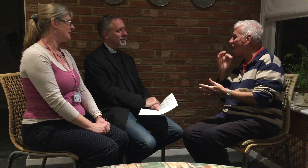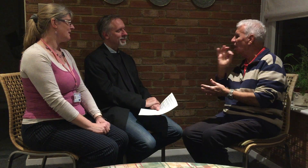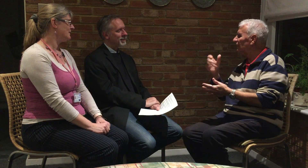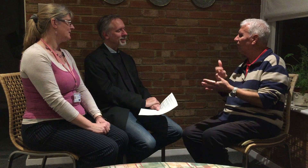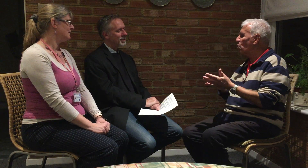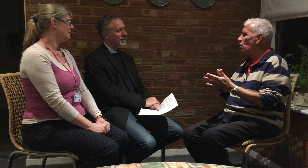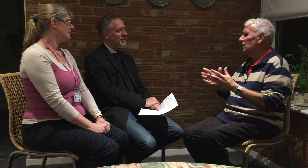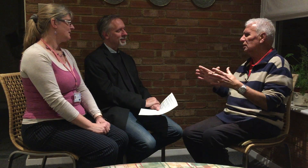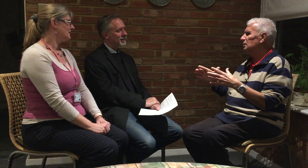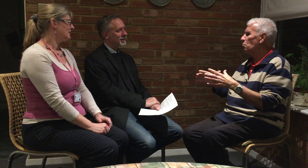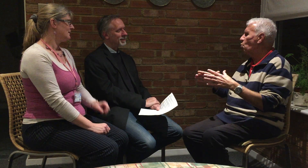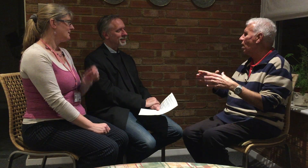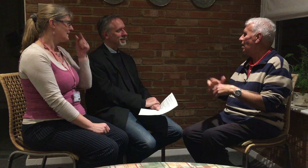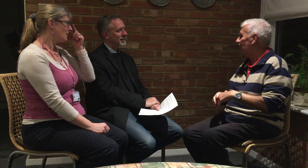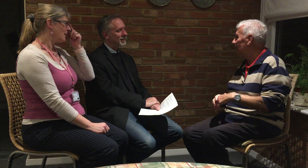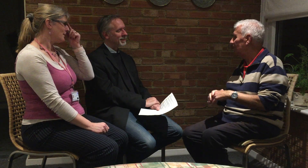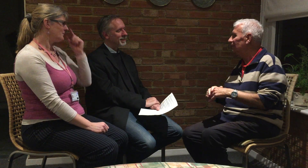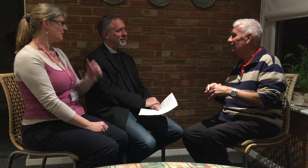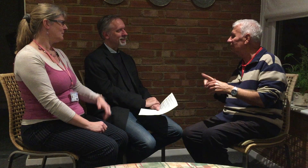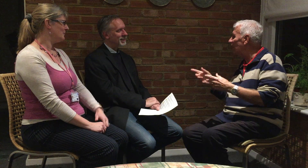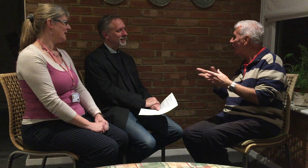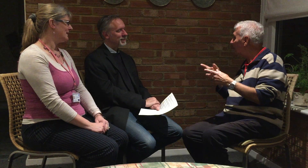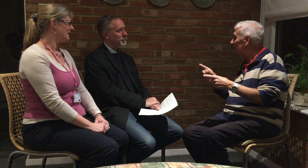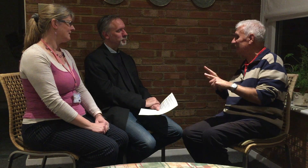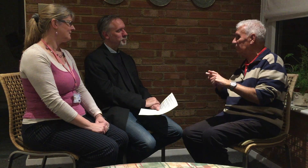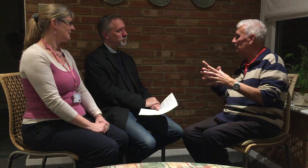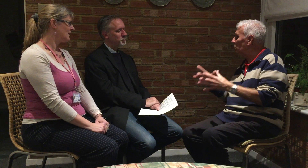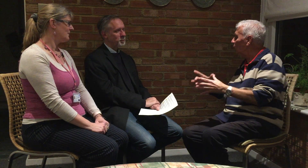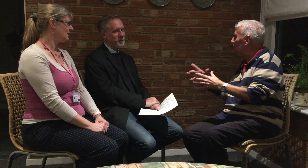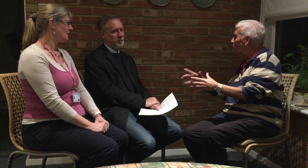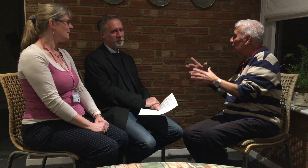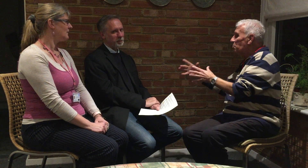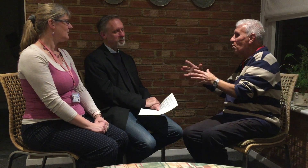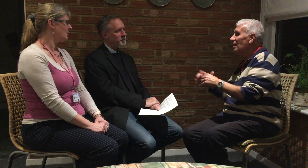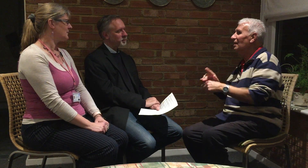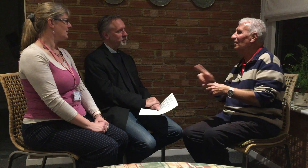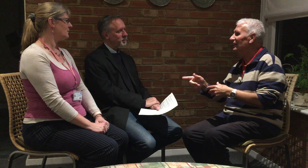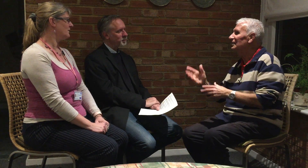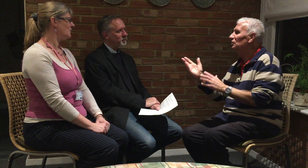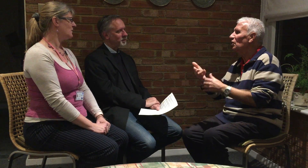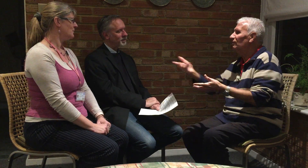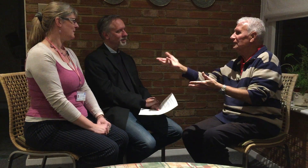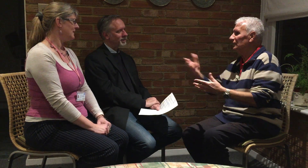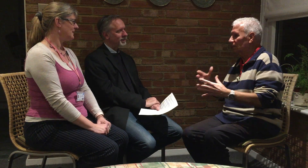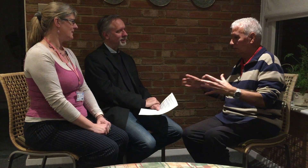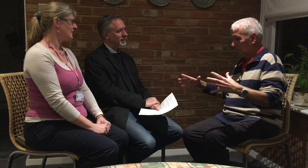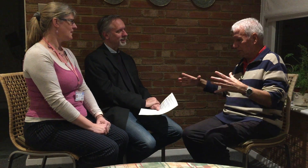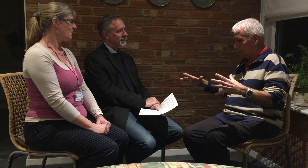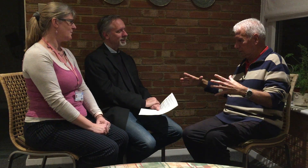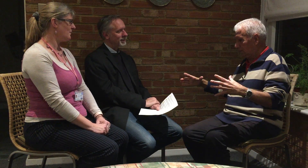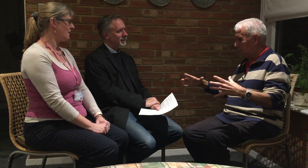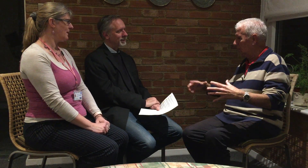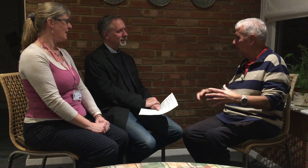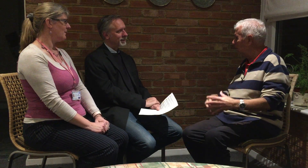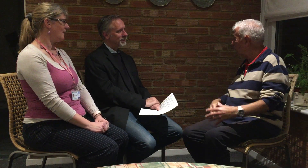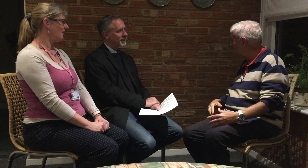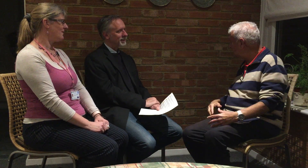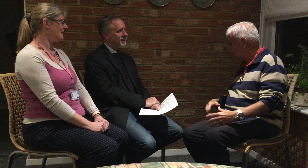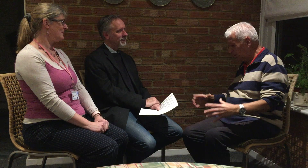pizza? So I asked for a small pizza. Another one said, oh, no small. So we ordered 4 small pizzas, and the server brought them, and they were like this